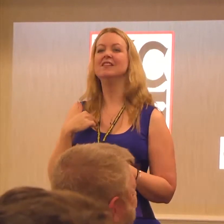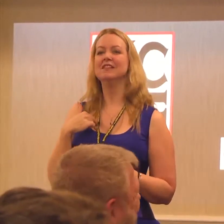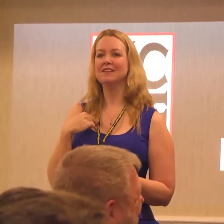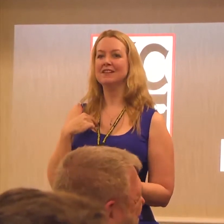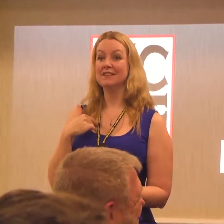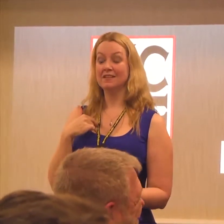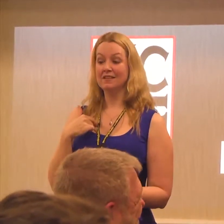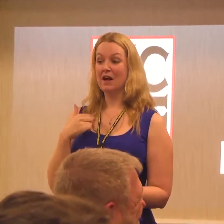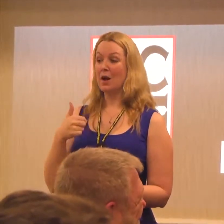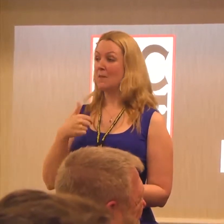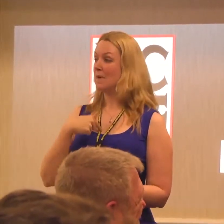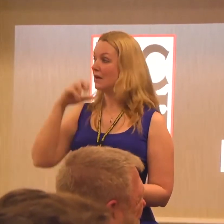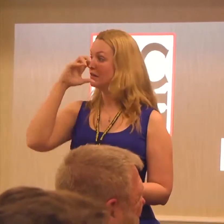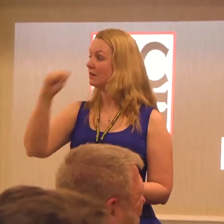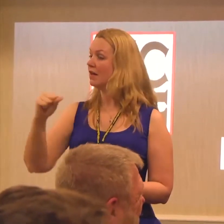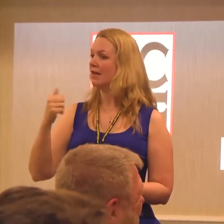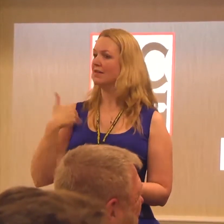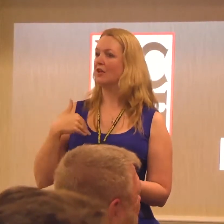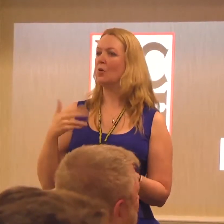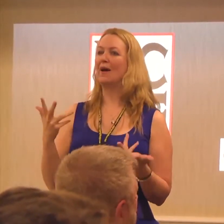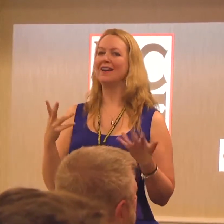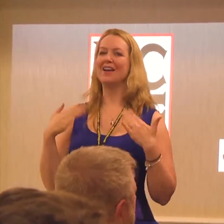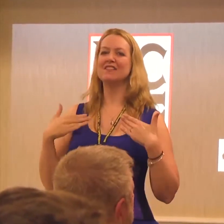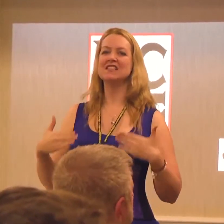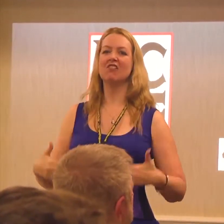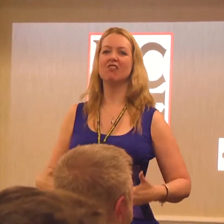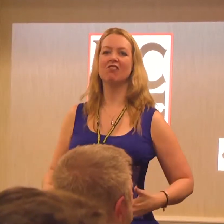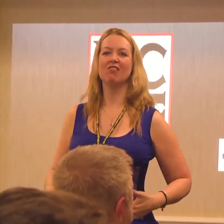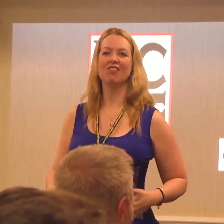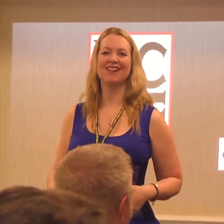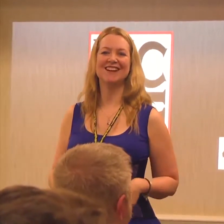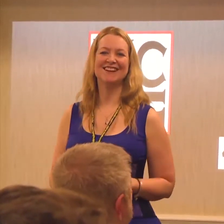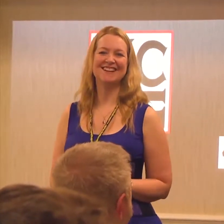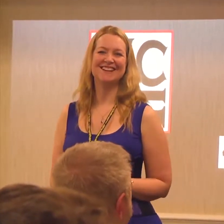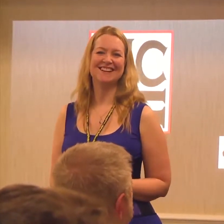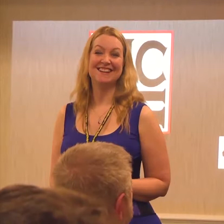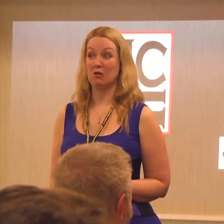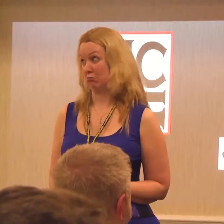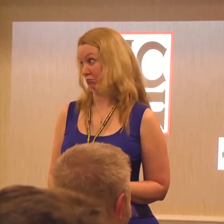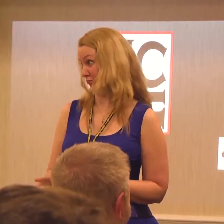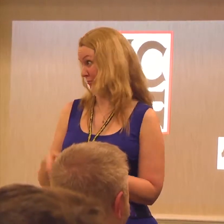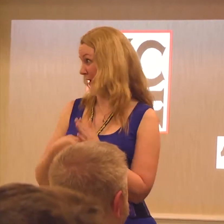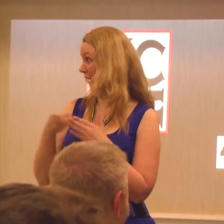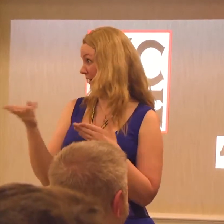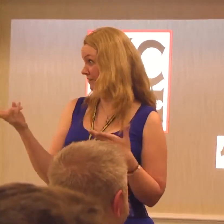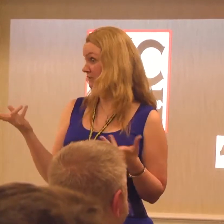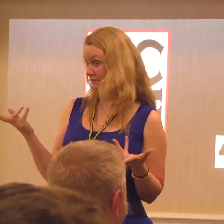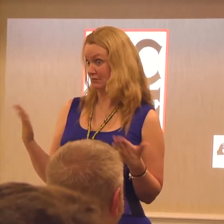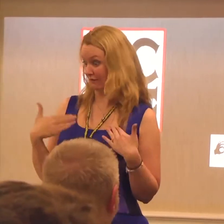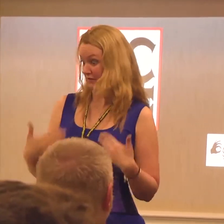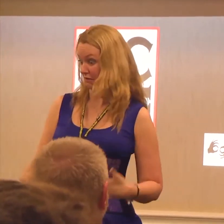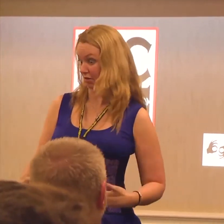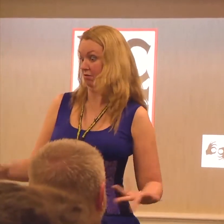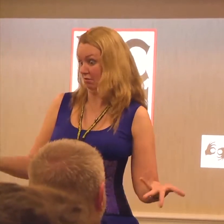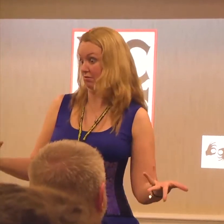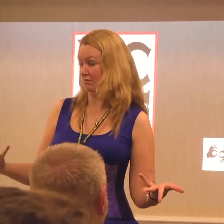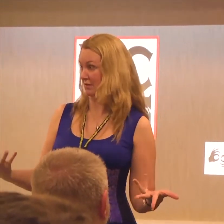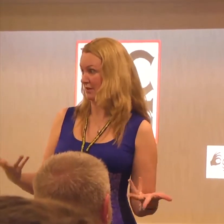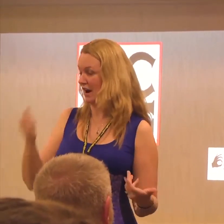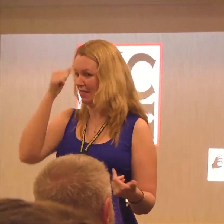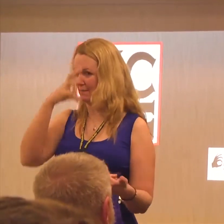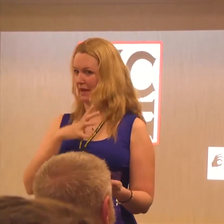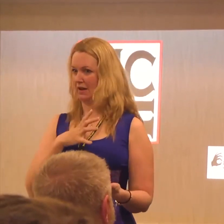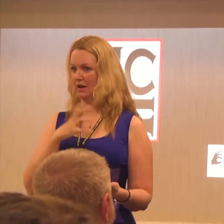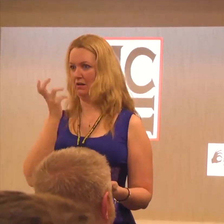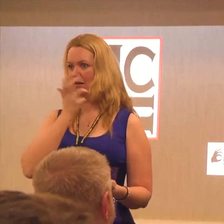My initial attraction to the leather community was purely physical. All honesty aside, it was purely physical. The men were hot